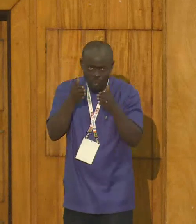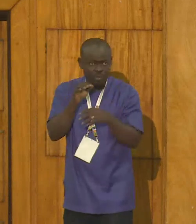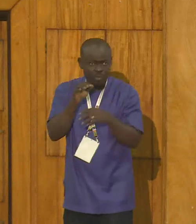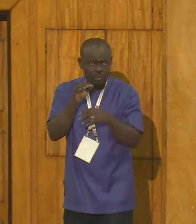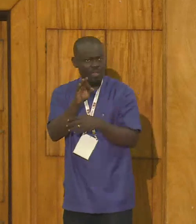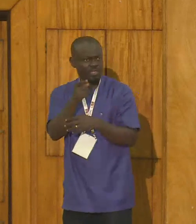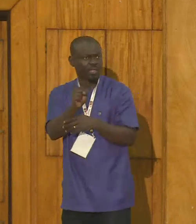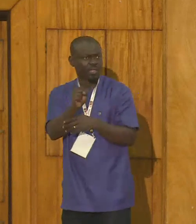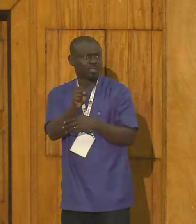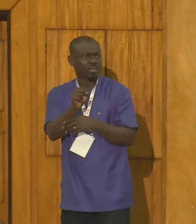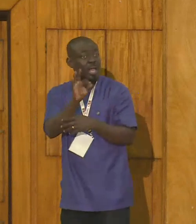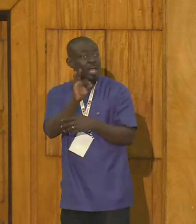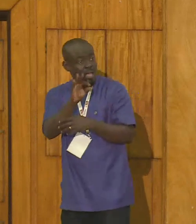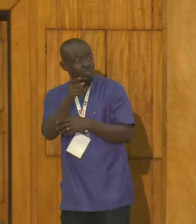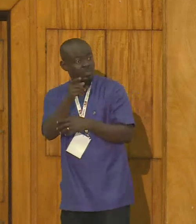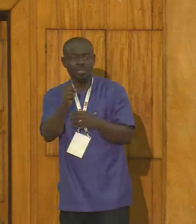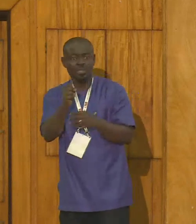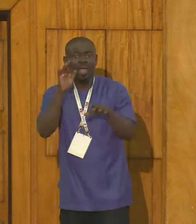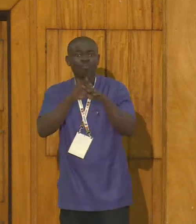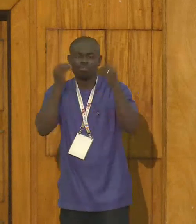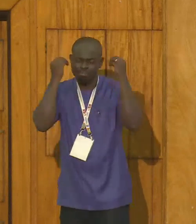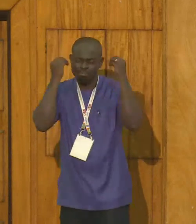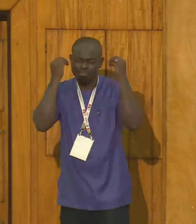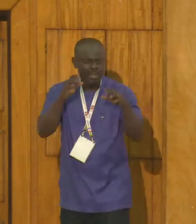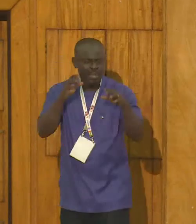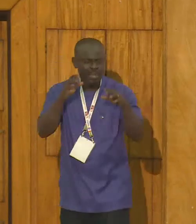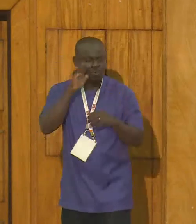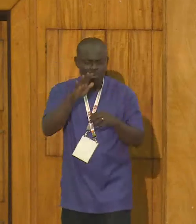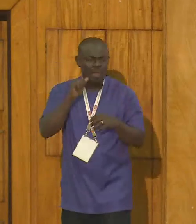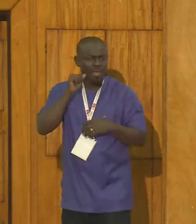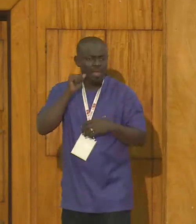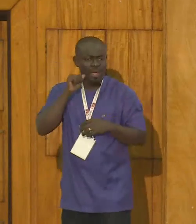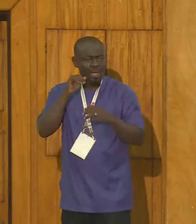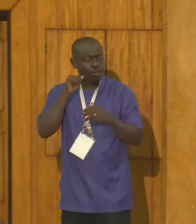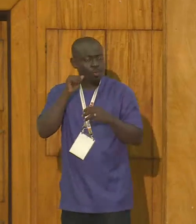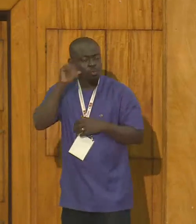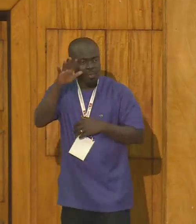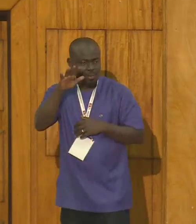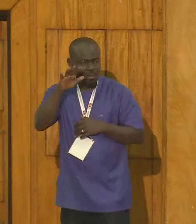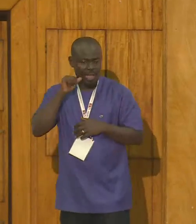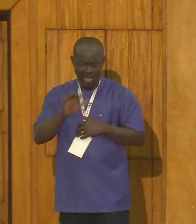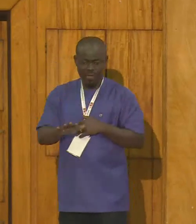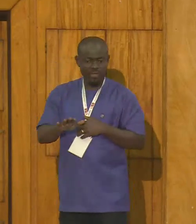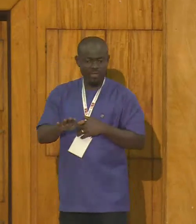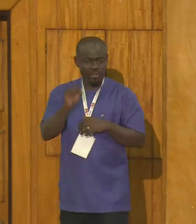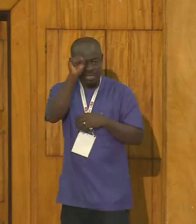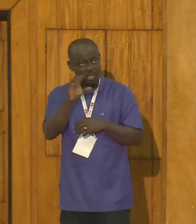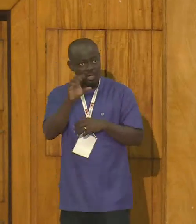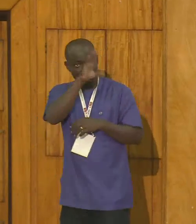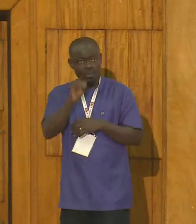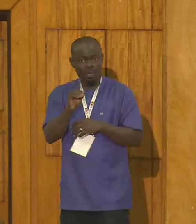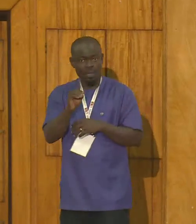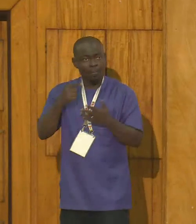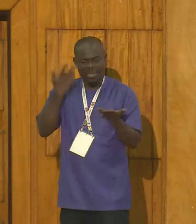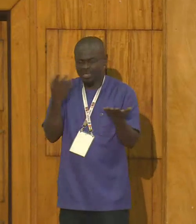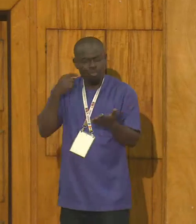FGS affects millions of women and girls in sub-Saharan Africa, yet it is rarely recognized in health